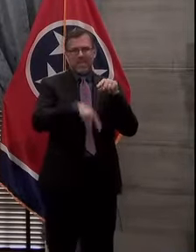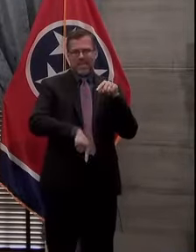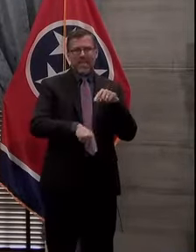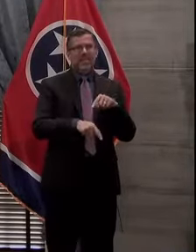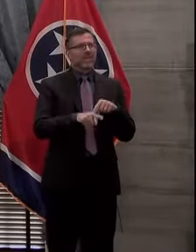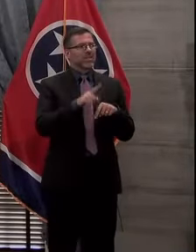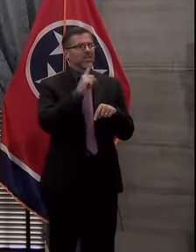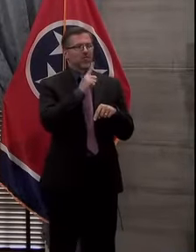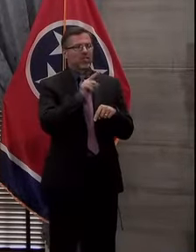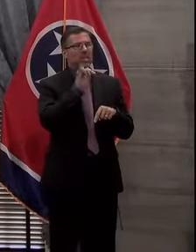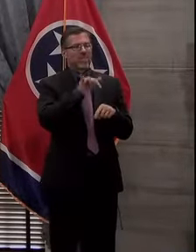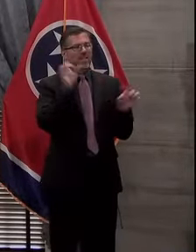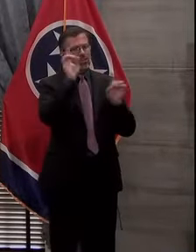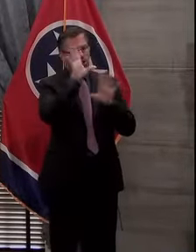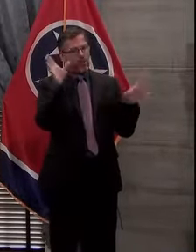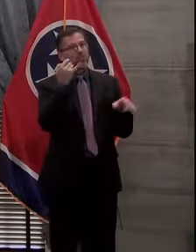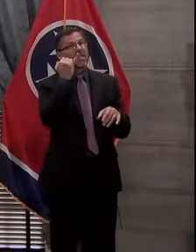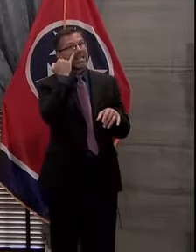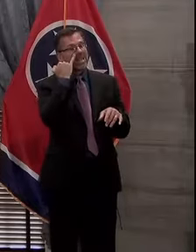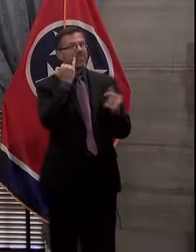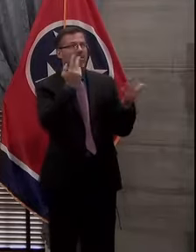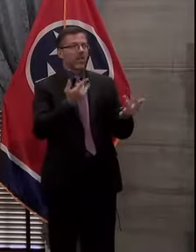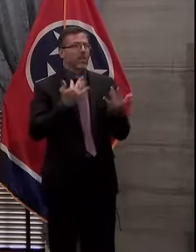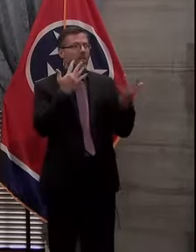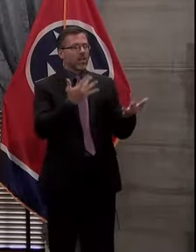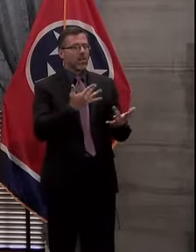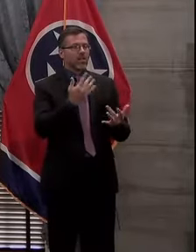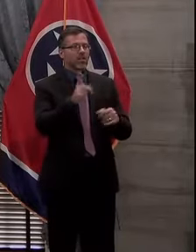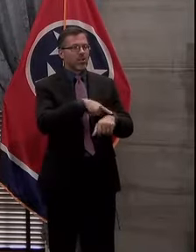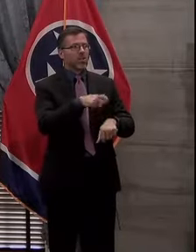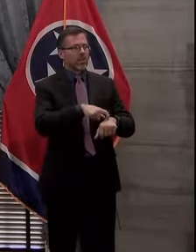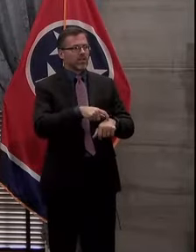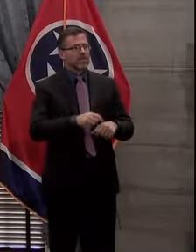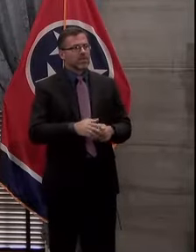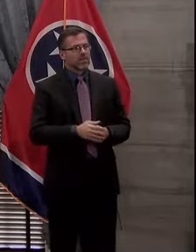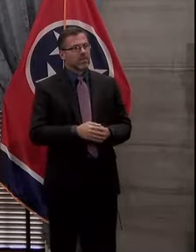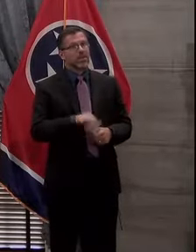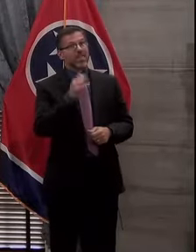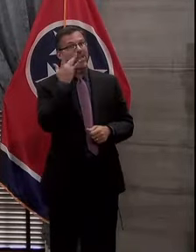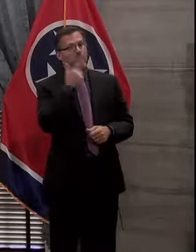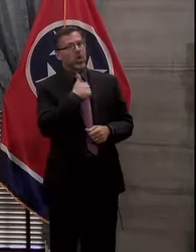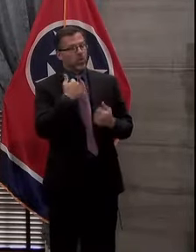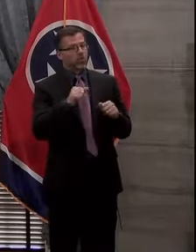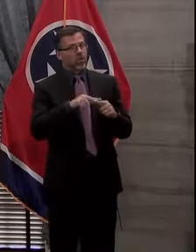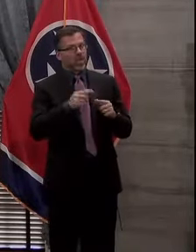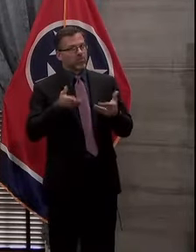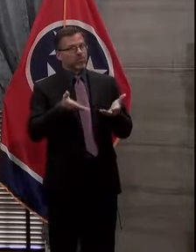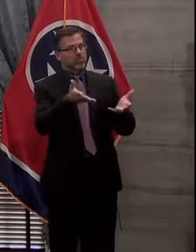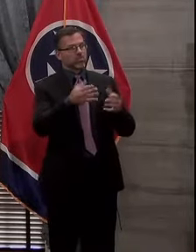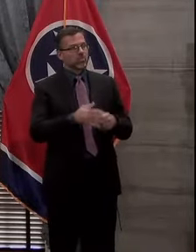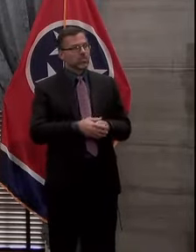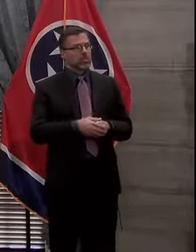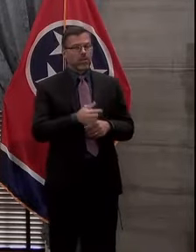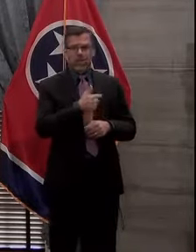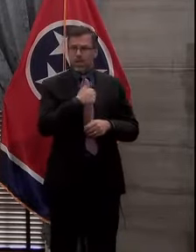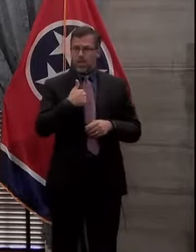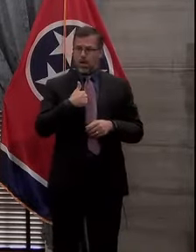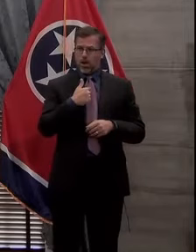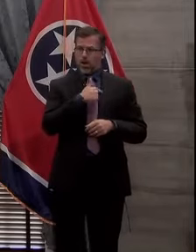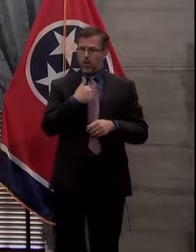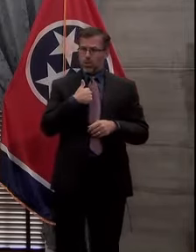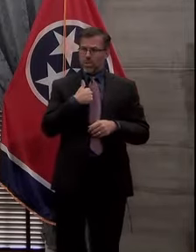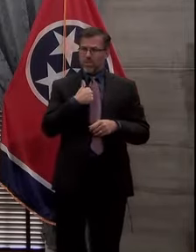And so it is a significant detriment to our efforts to have extended turnaround times like that. That's why we're so motivated to change them. So are we failing those